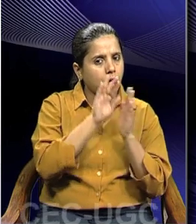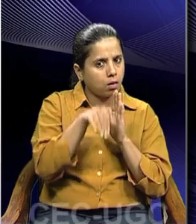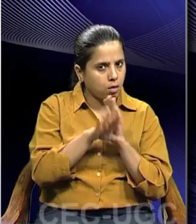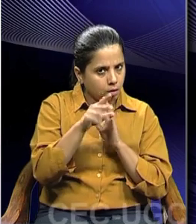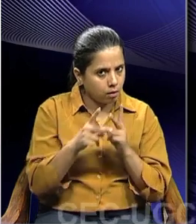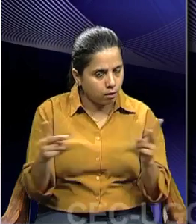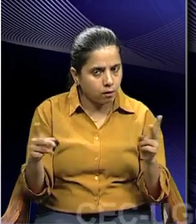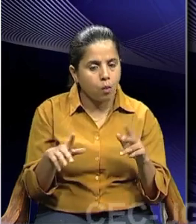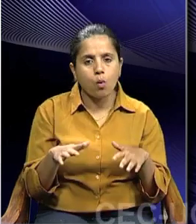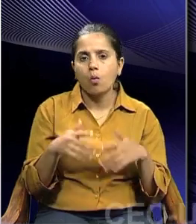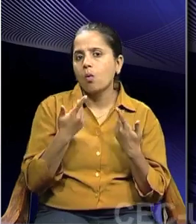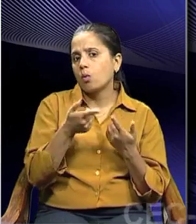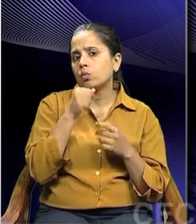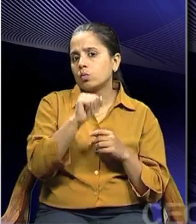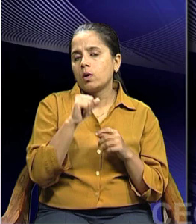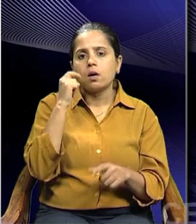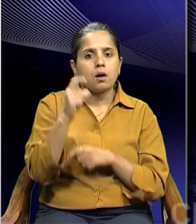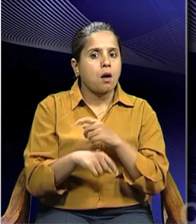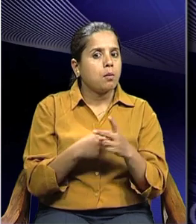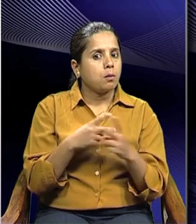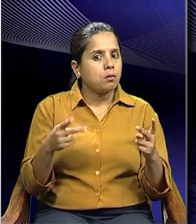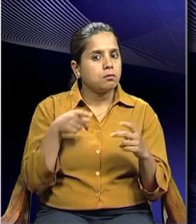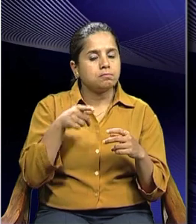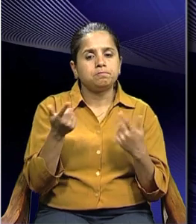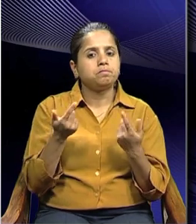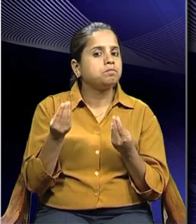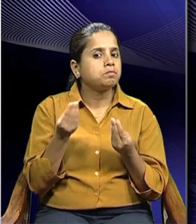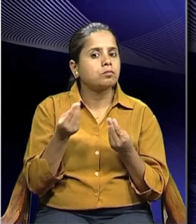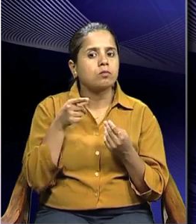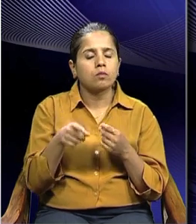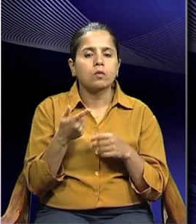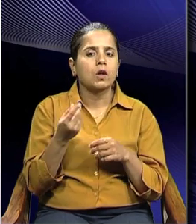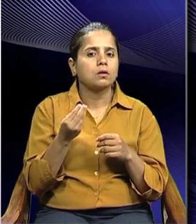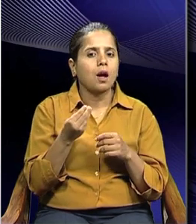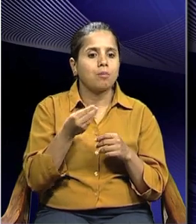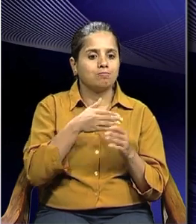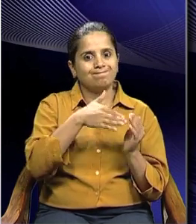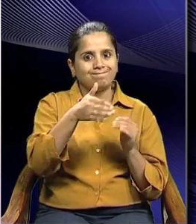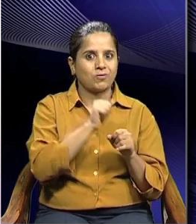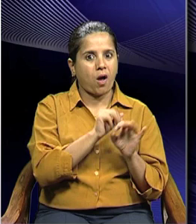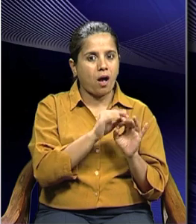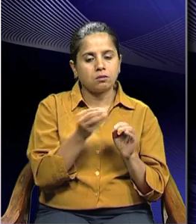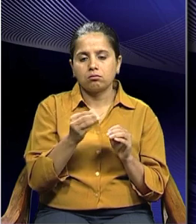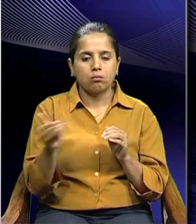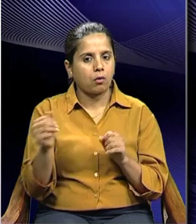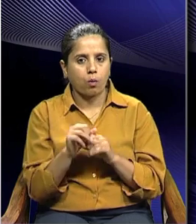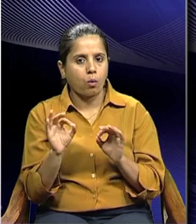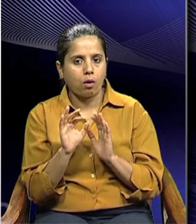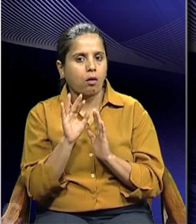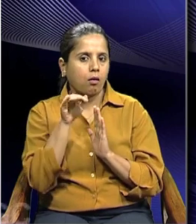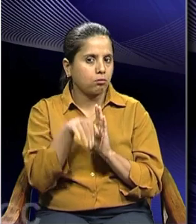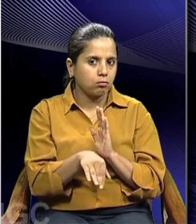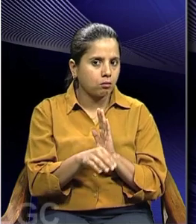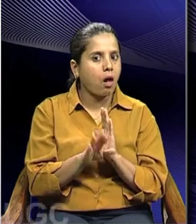you are dealing with an industry where it is not of seasonal in nature. So we can ask this